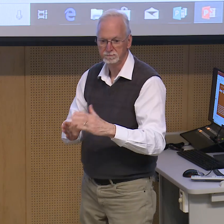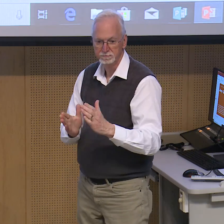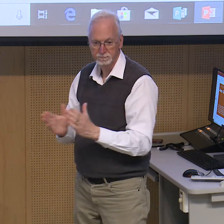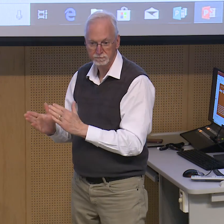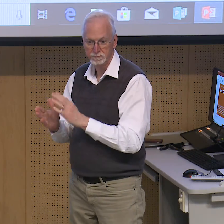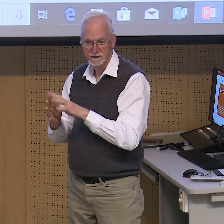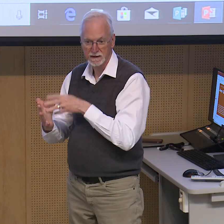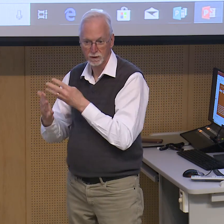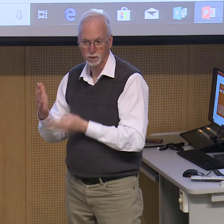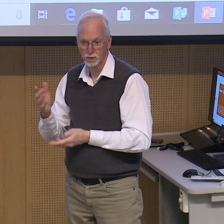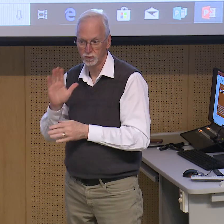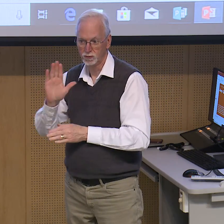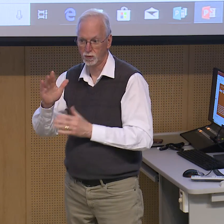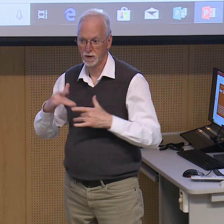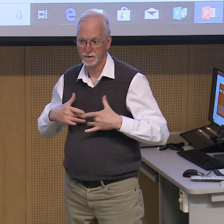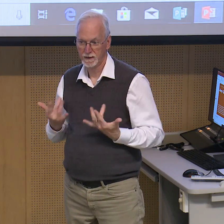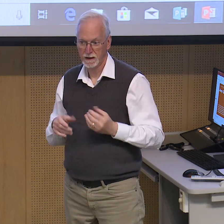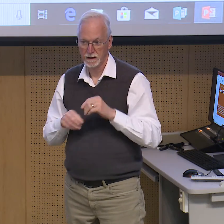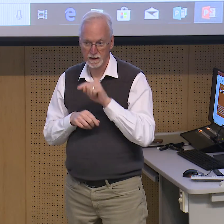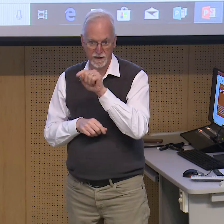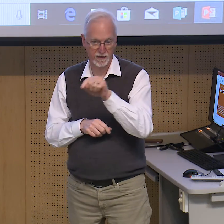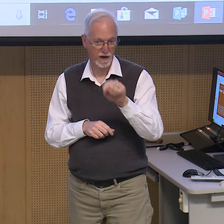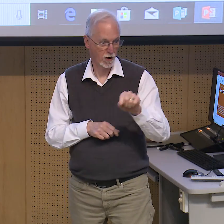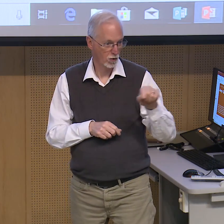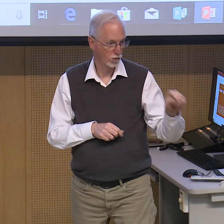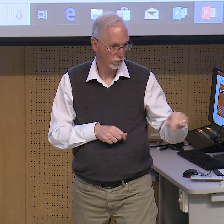sure that everything goes according to plan.